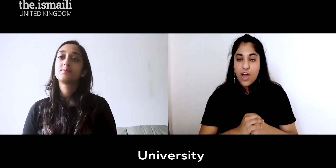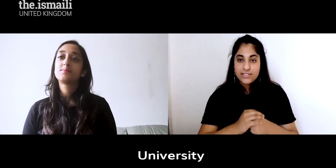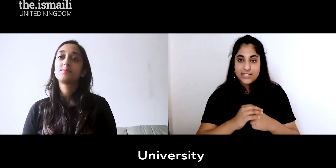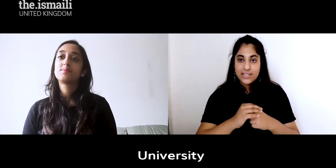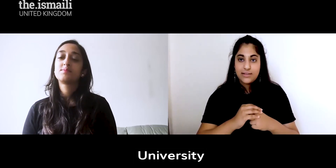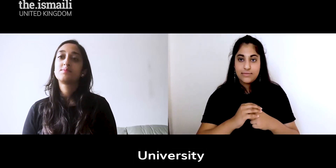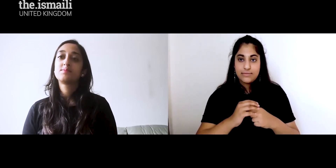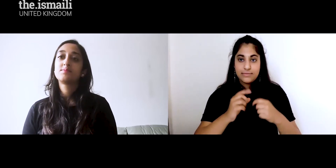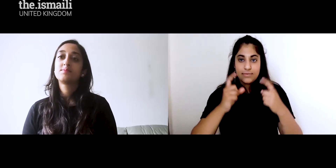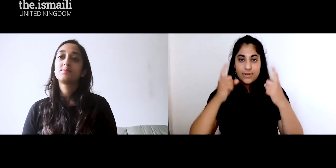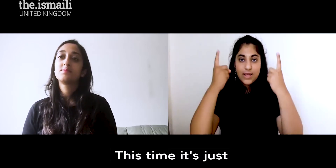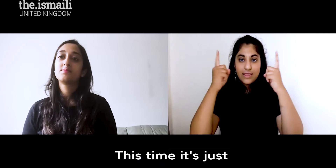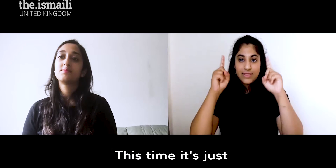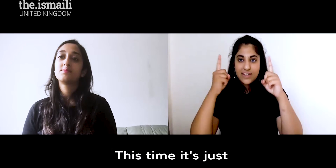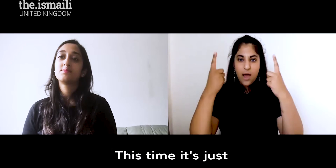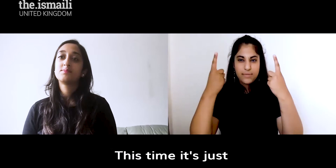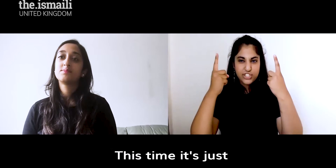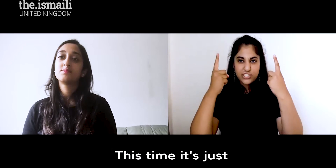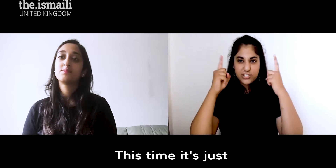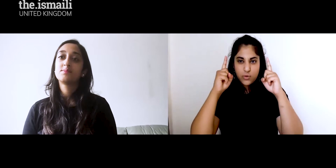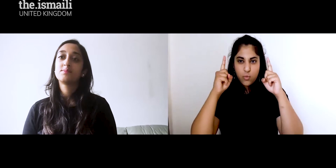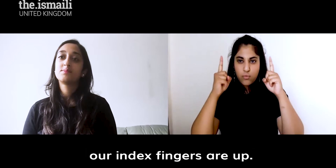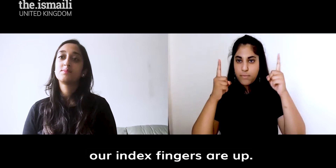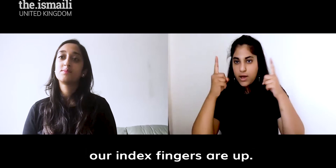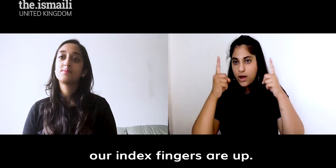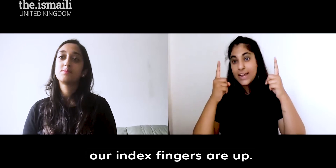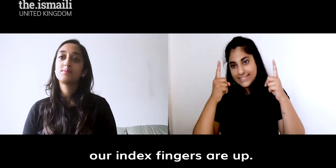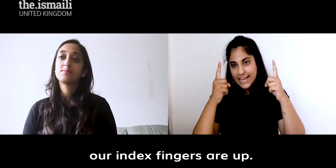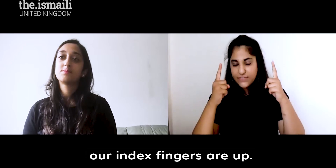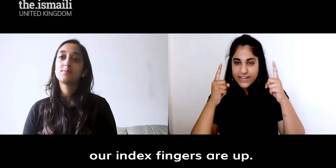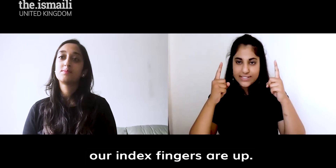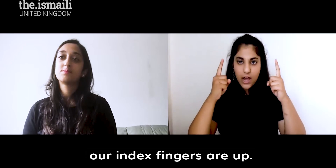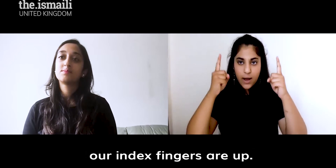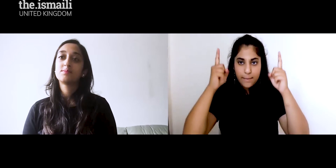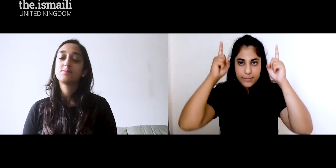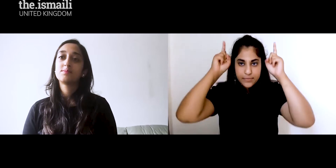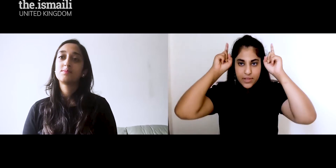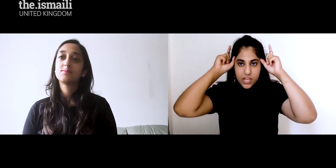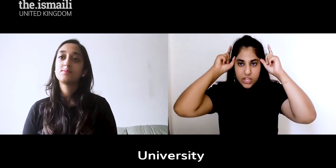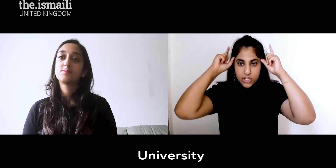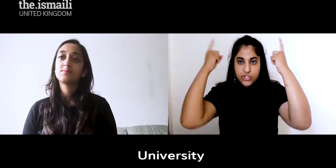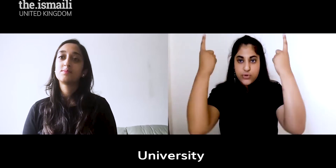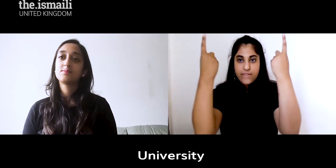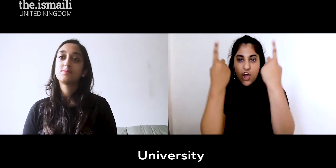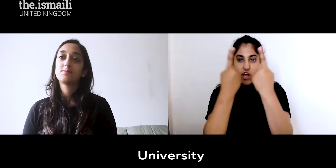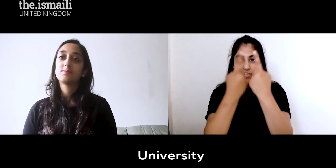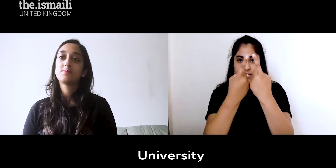University. This time it's just our index fingers are up. University.